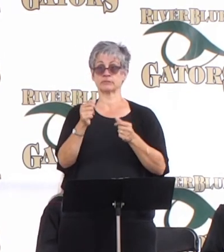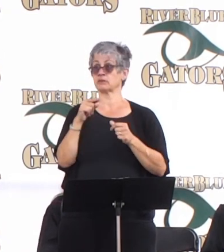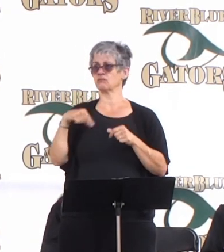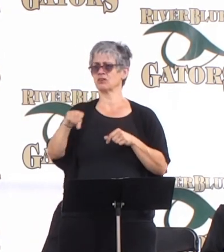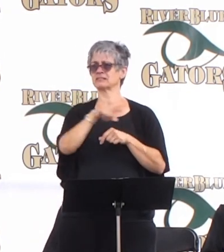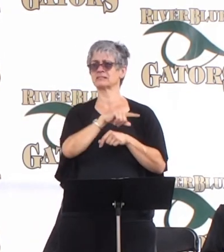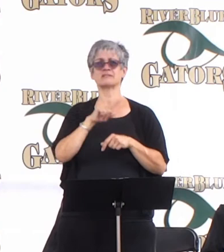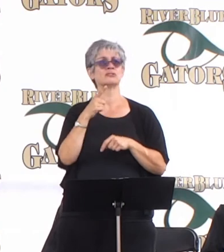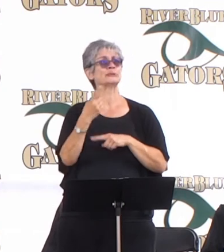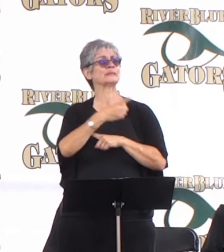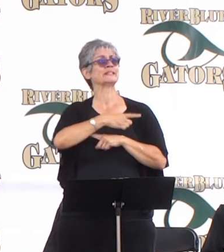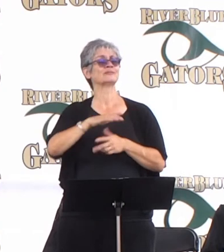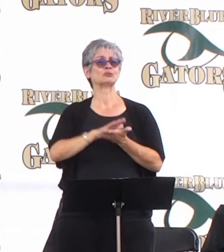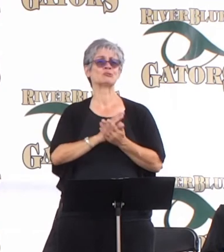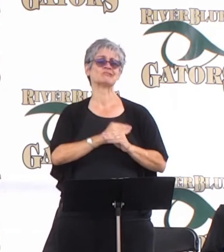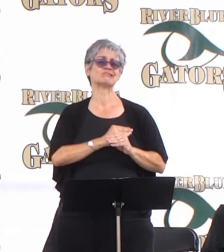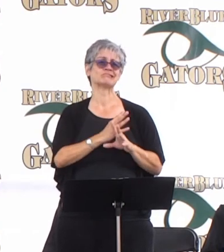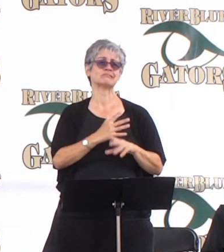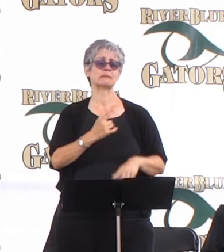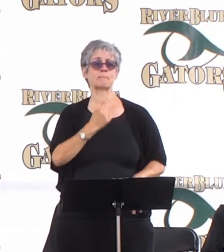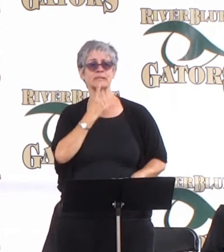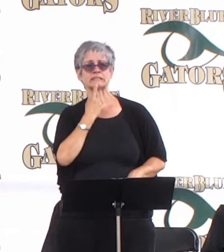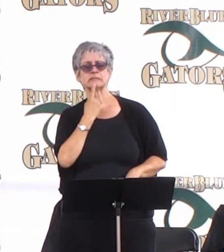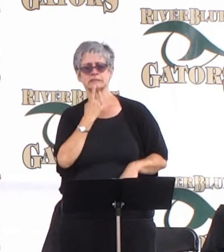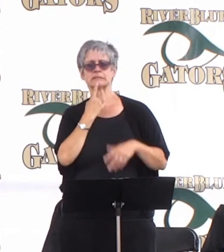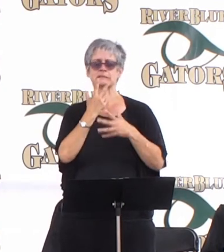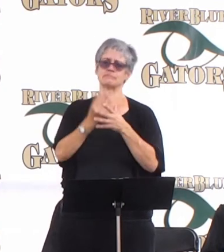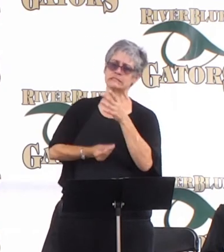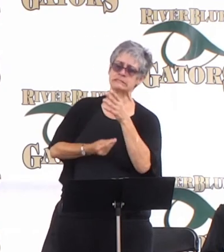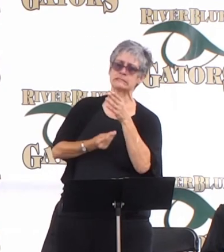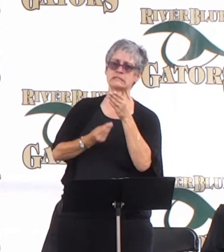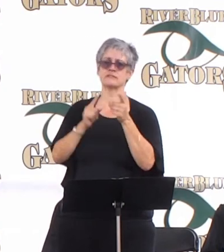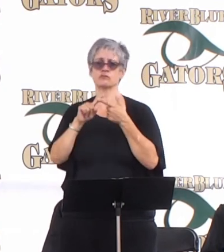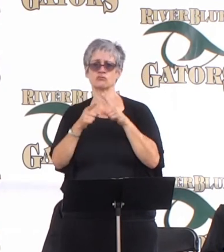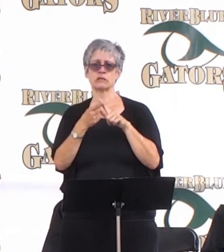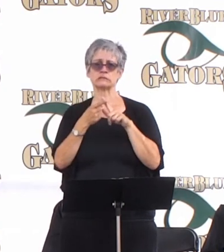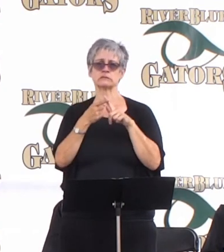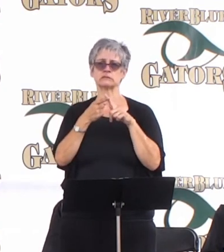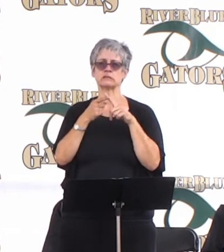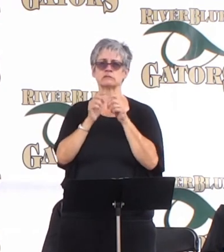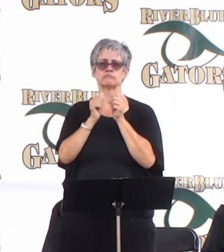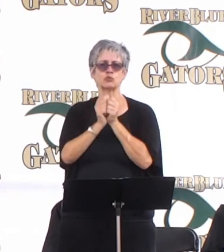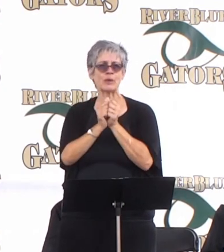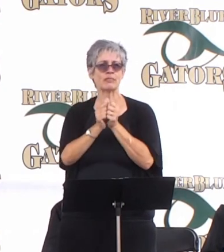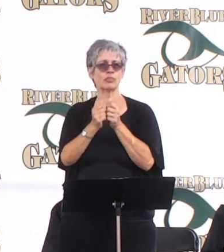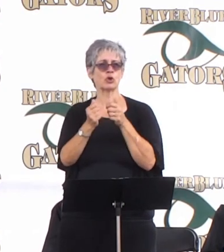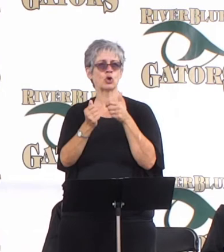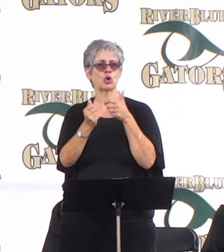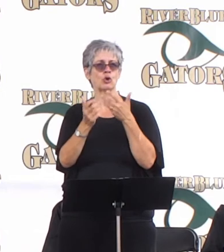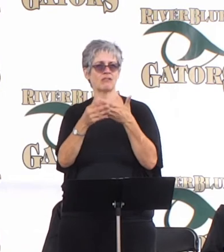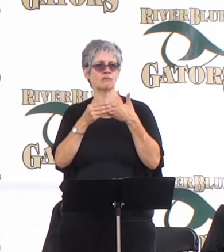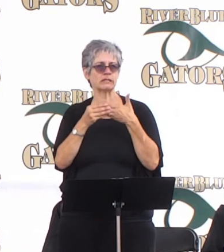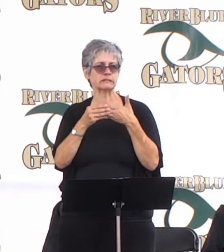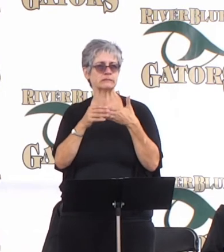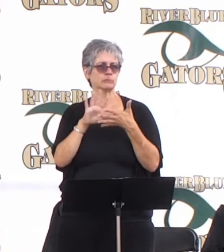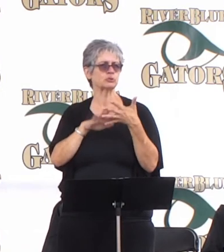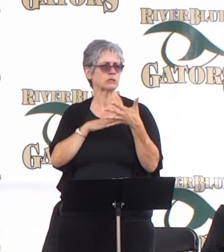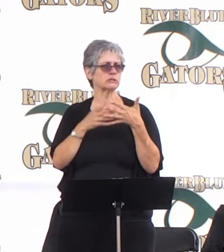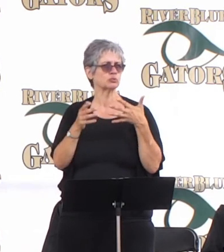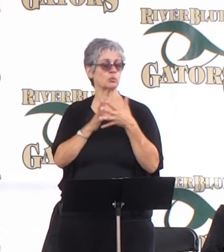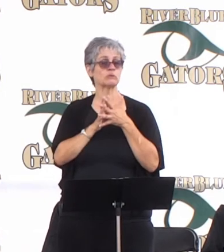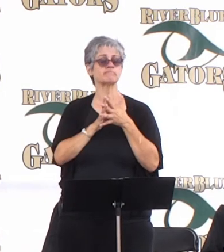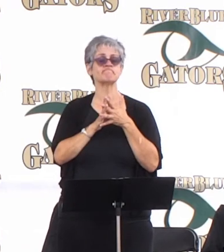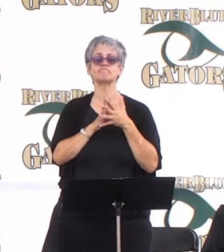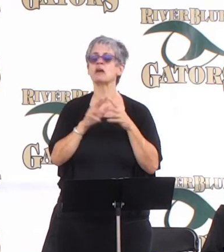missing much of what made River Bluff special: our friends, our collaborative spaces, our flexible schedule. There was